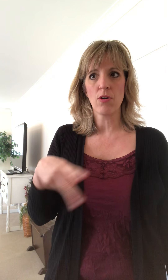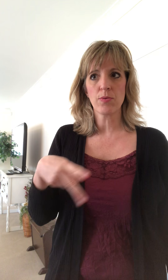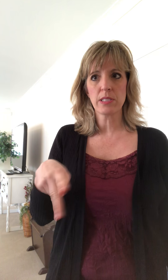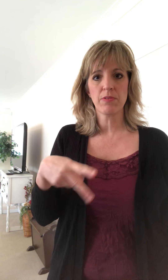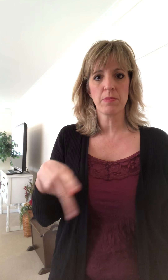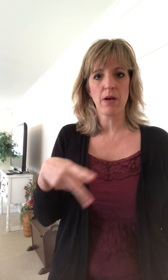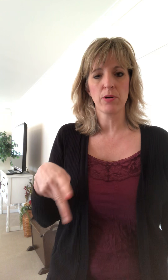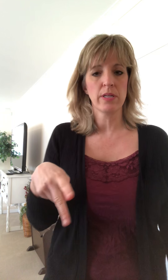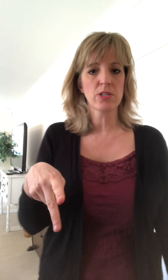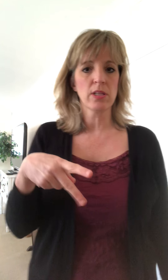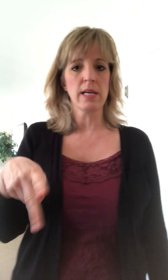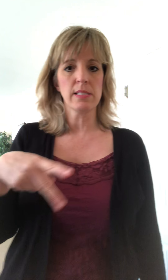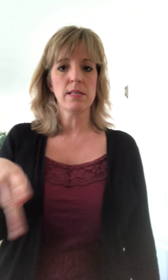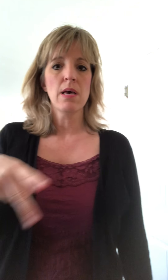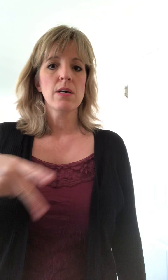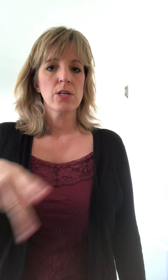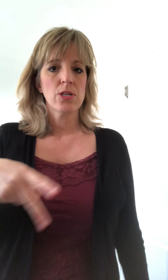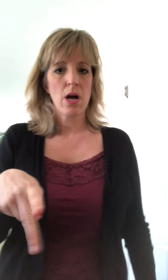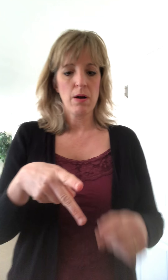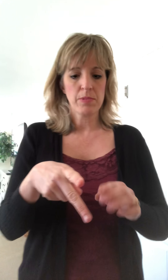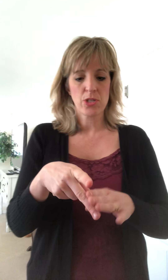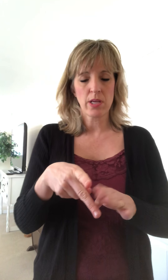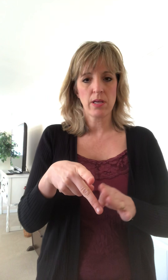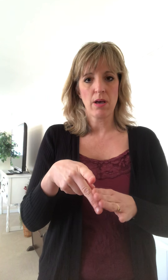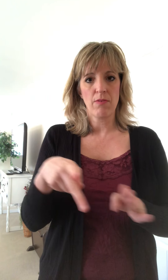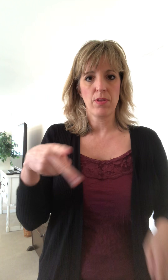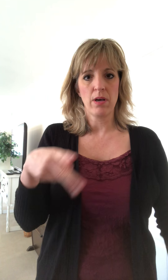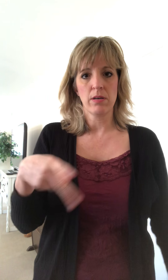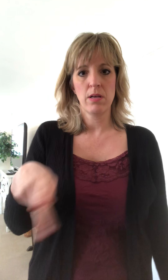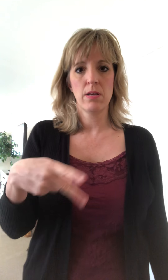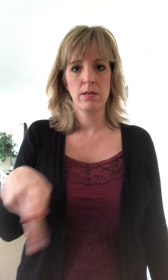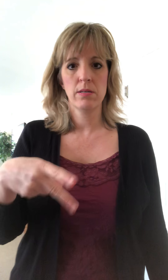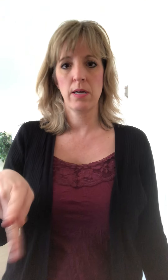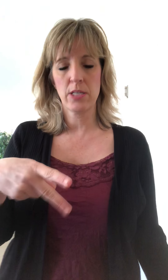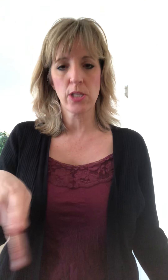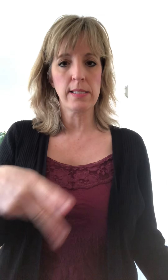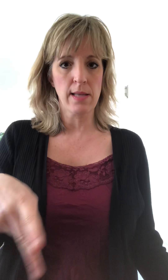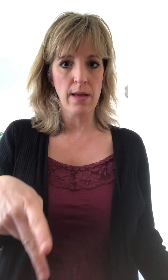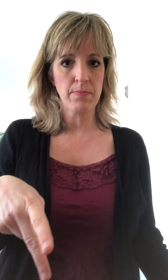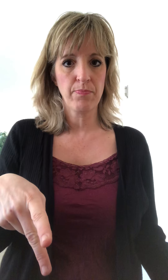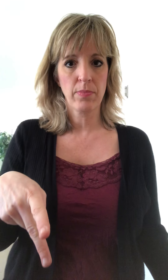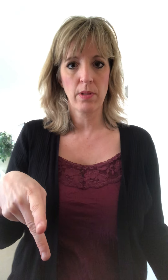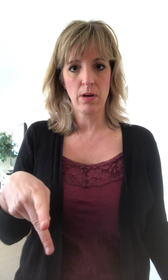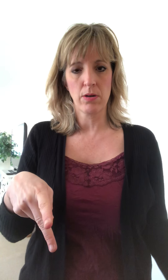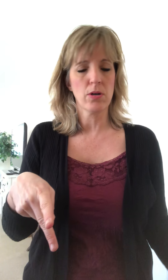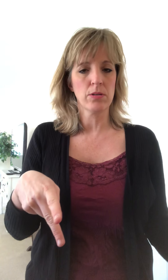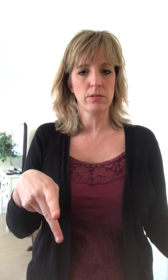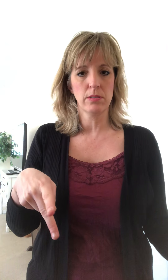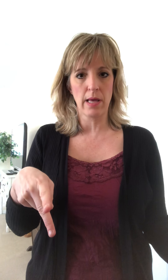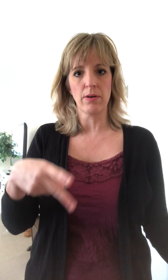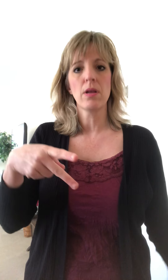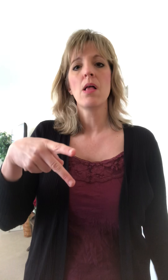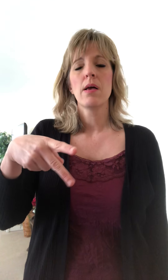the rest of them now are initialized, shaking of the initialized sign or letter.